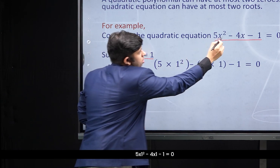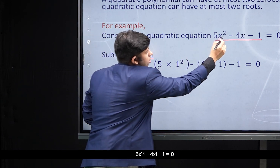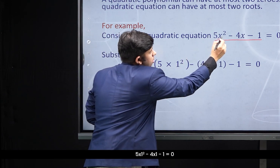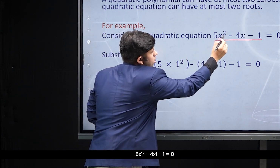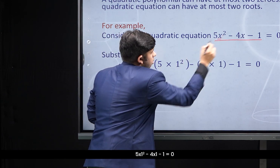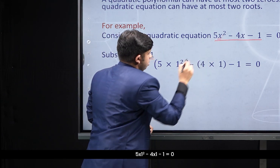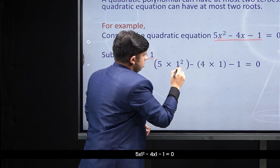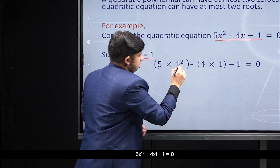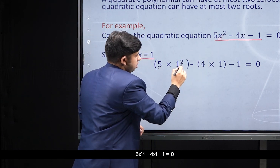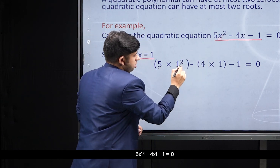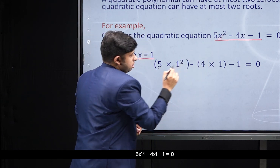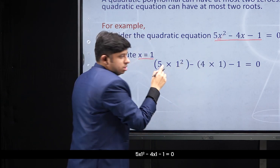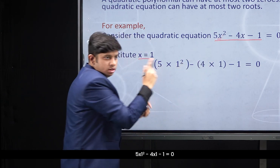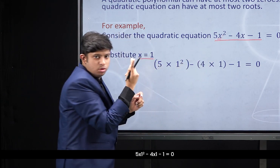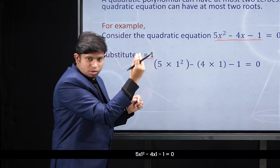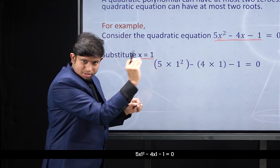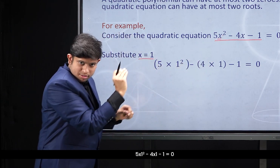1 minus 1, that is equal to 0.